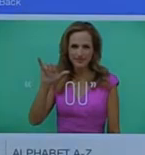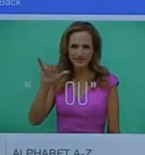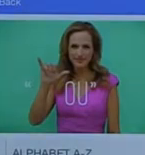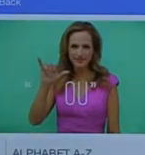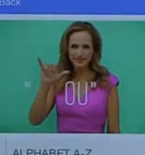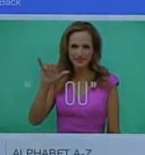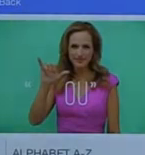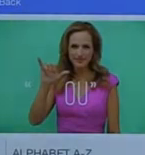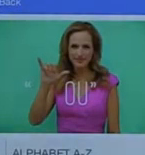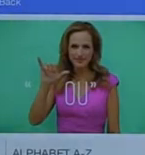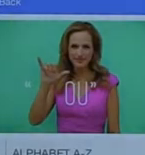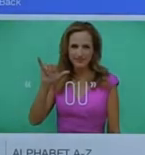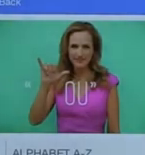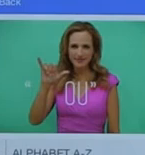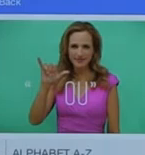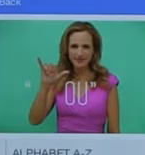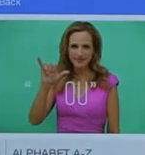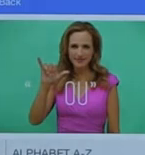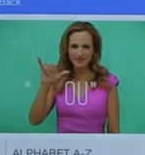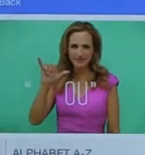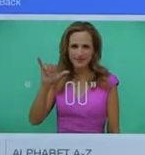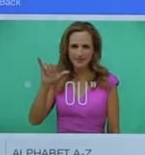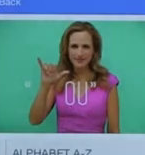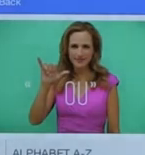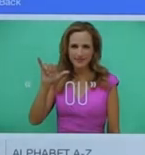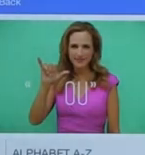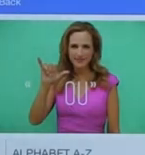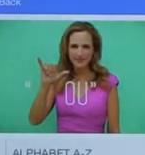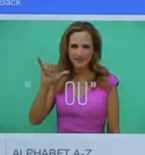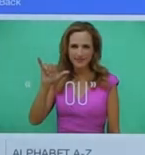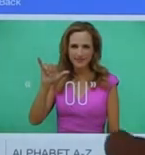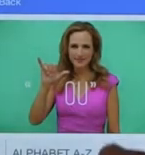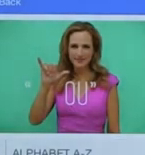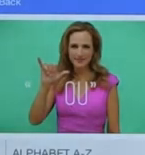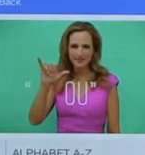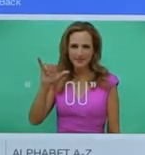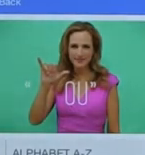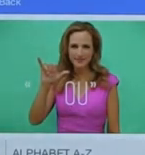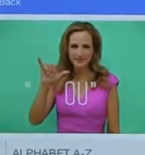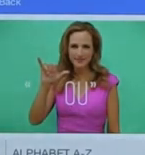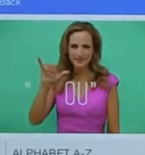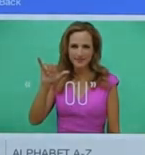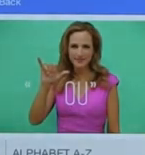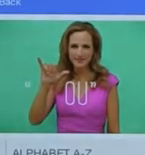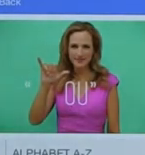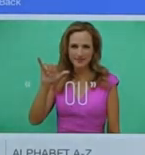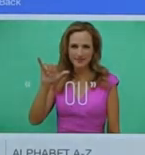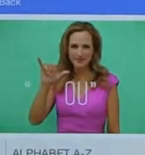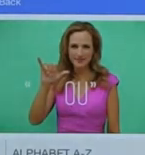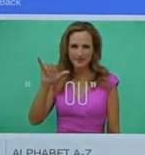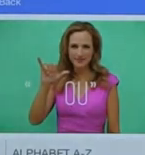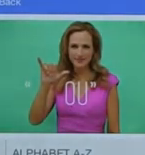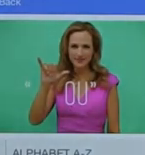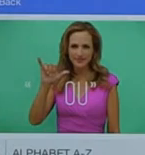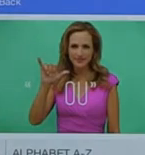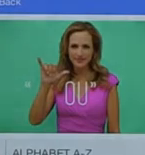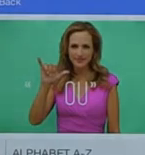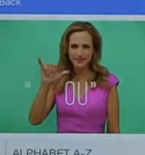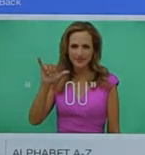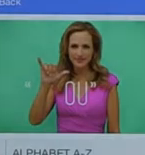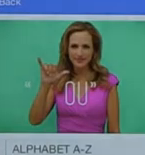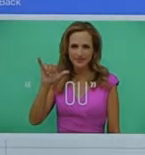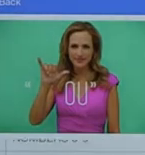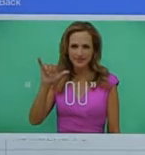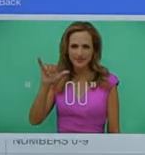free and then you can pay for additional lessons. But these are great. So, you've got, for example, alphabet and we looked at alphabet and then everyday